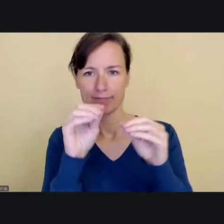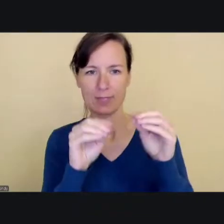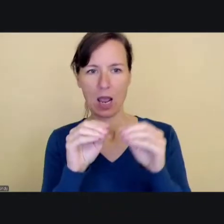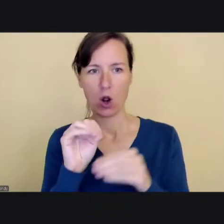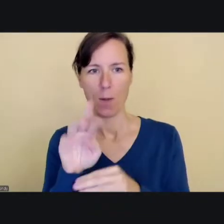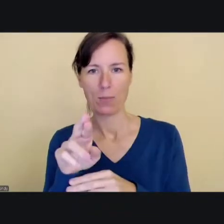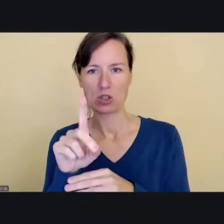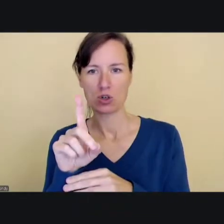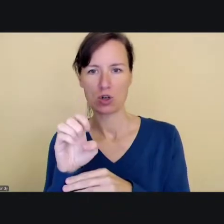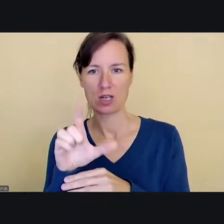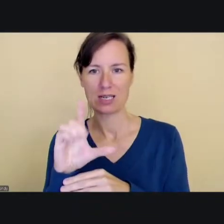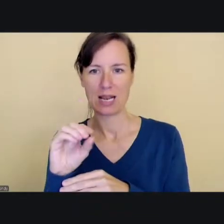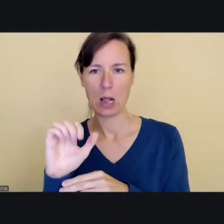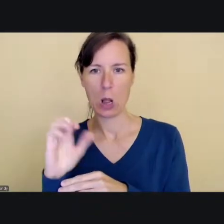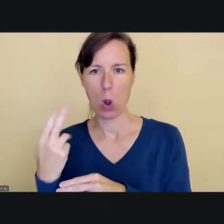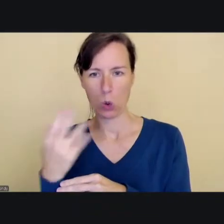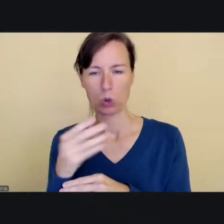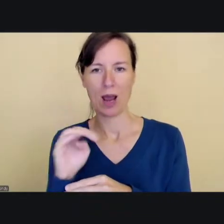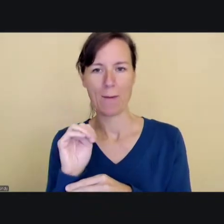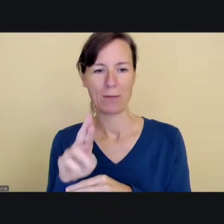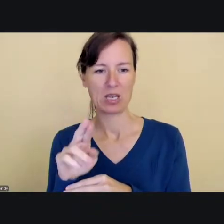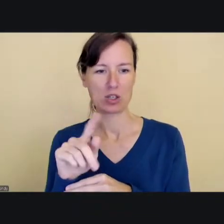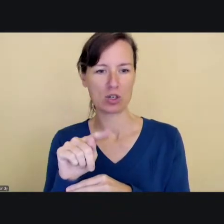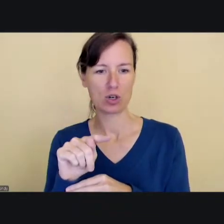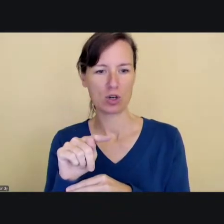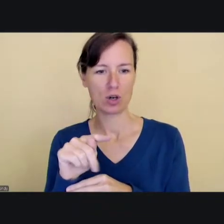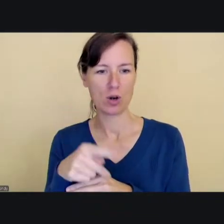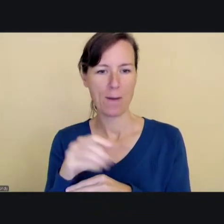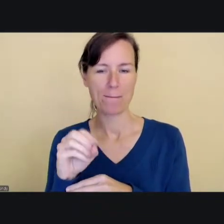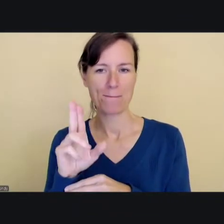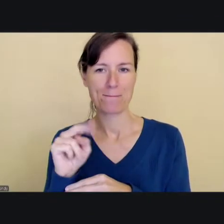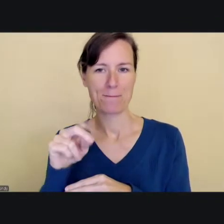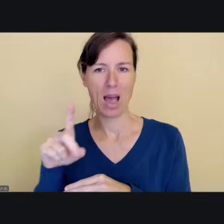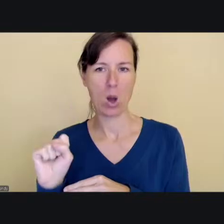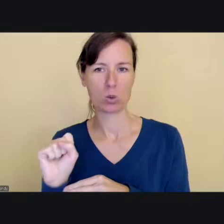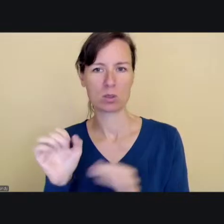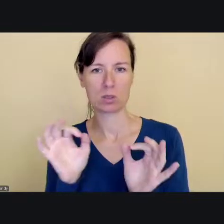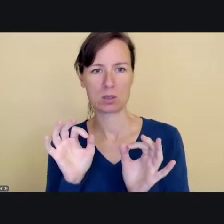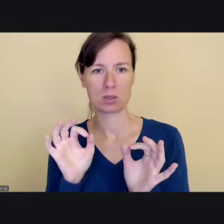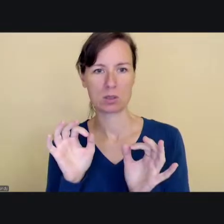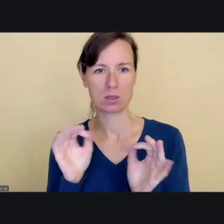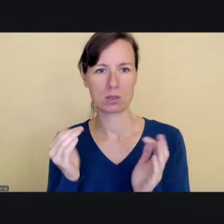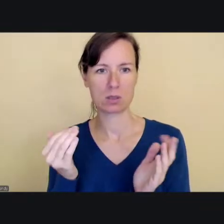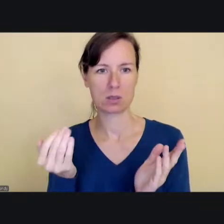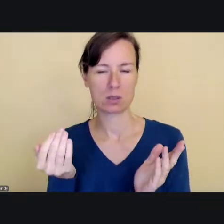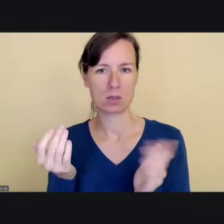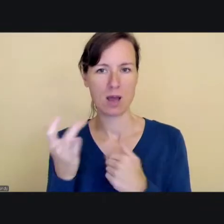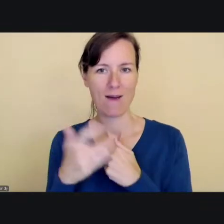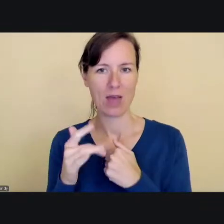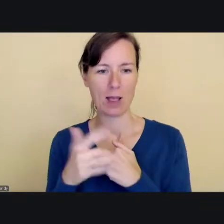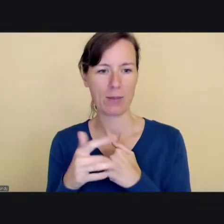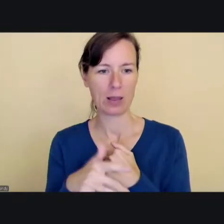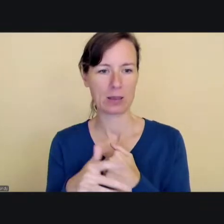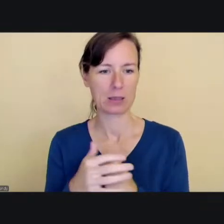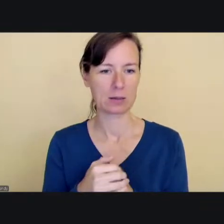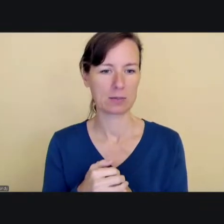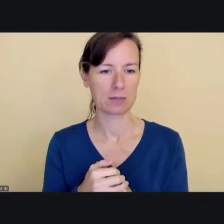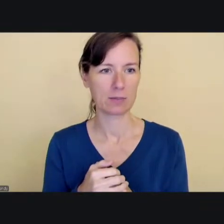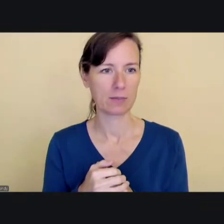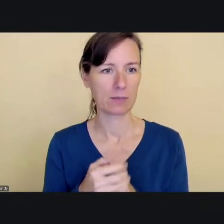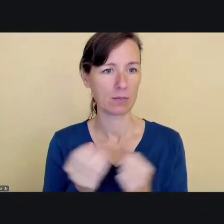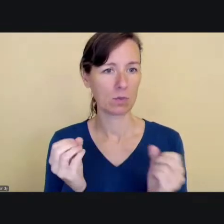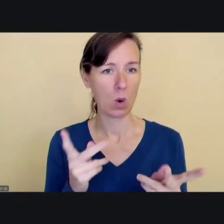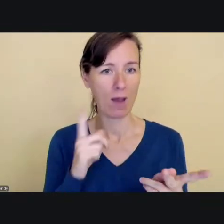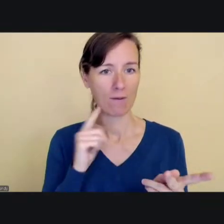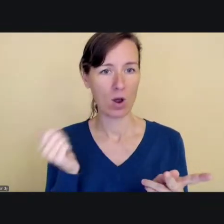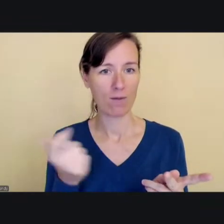Mr. Pounds' availability. Does all that sound okay for everyone? All right, so that's